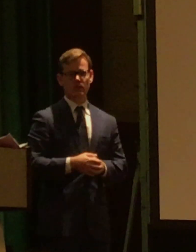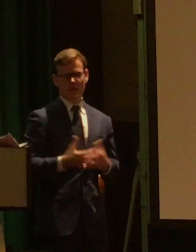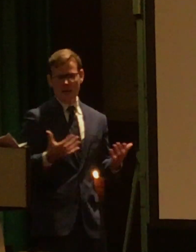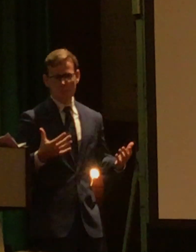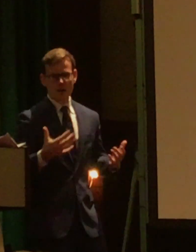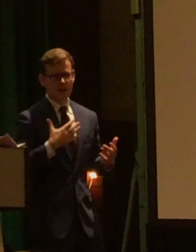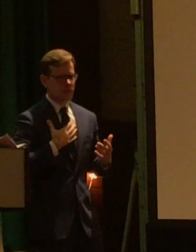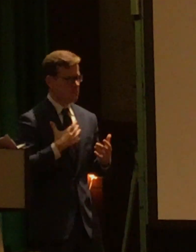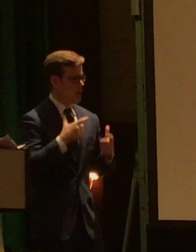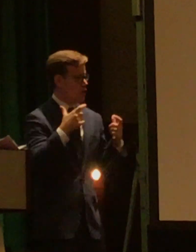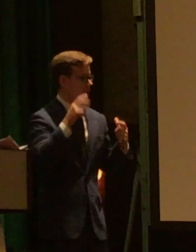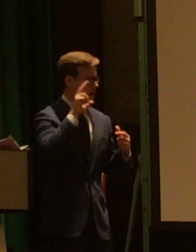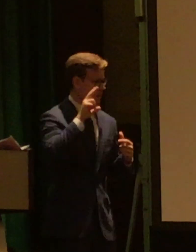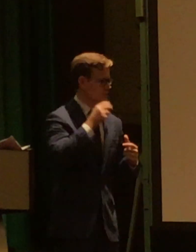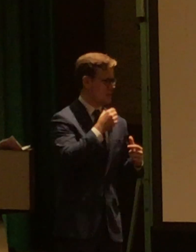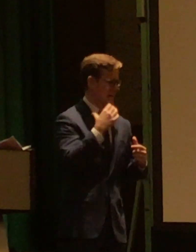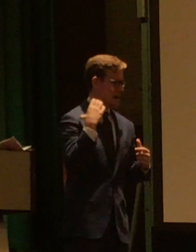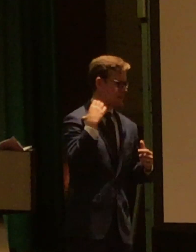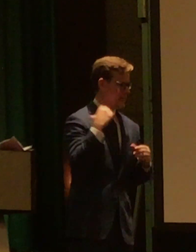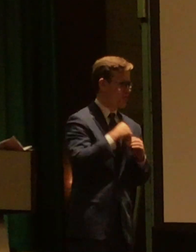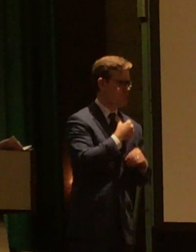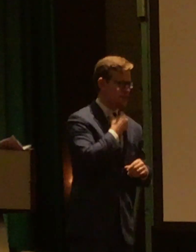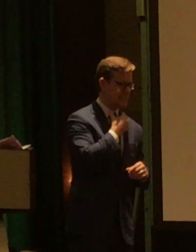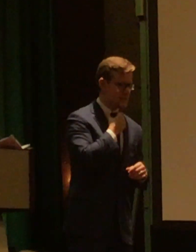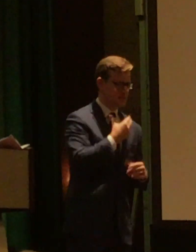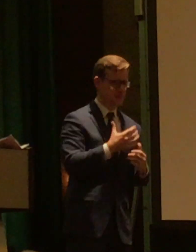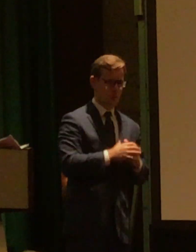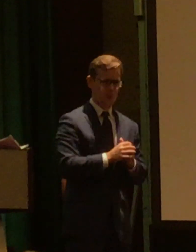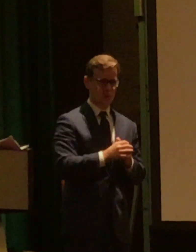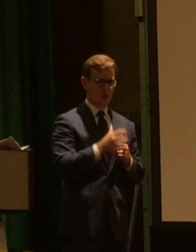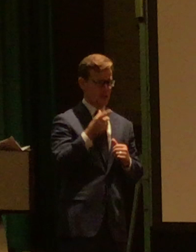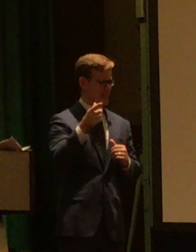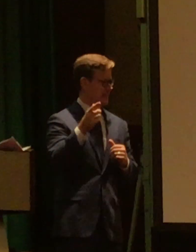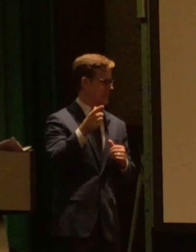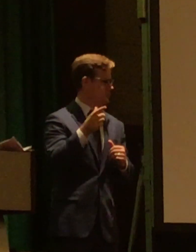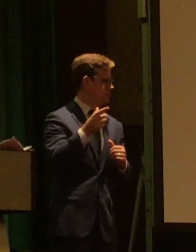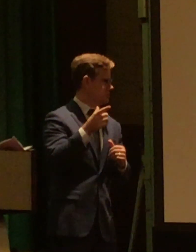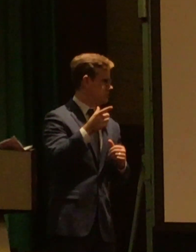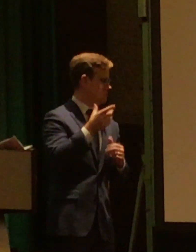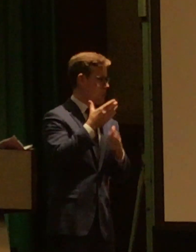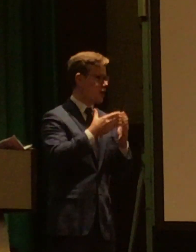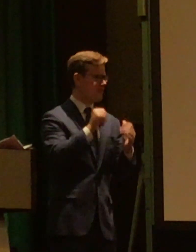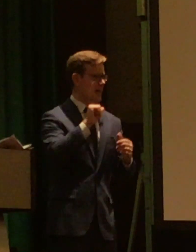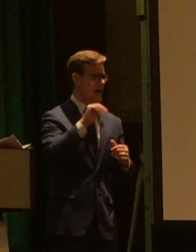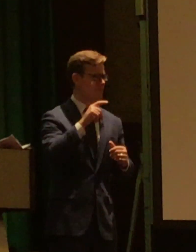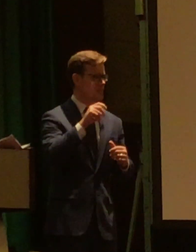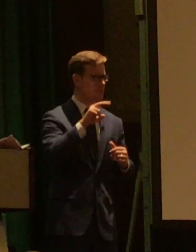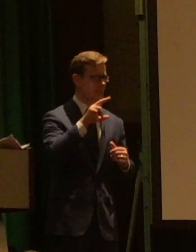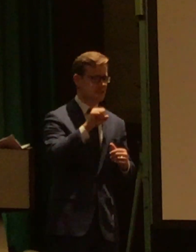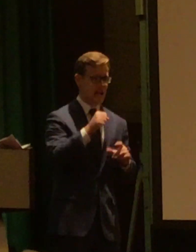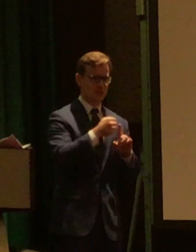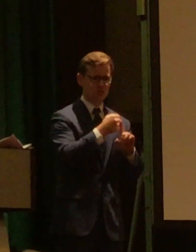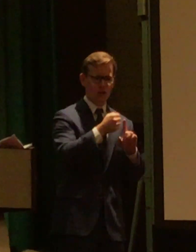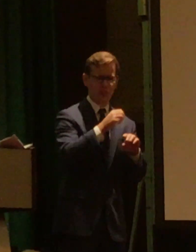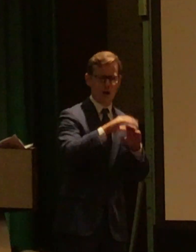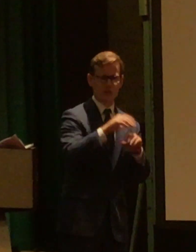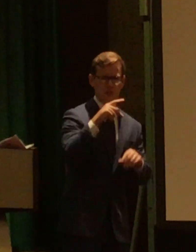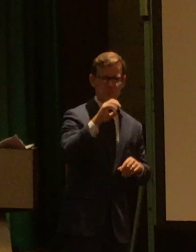I know that Marines typically serve in the front lines, and my uncle had been a commander within the